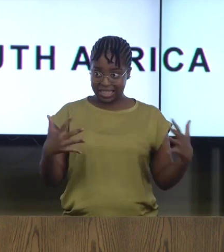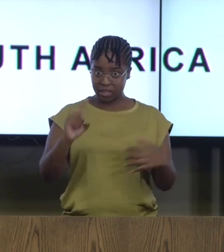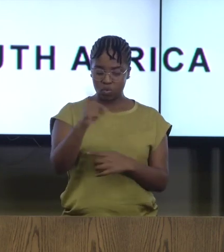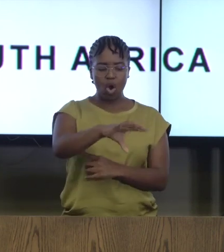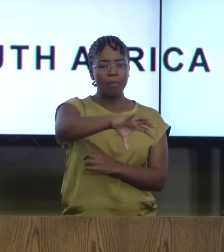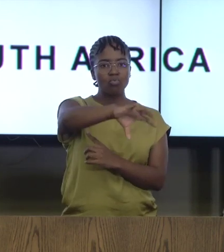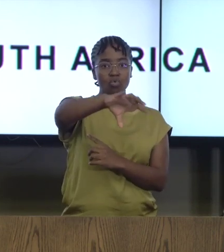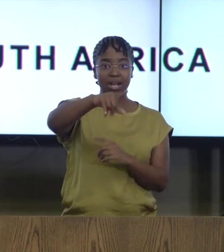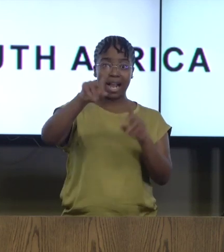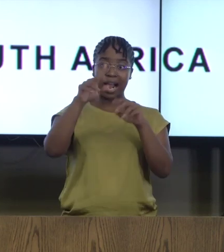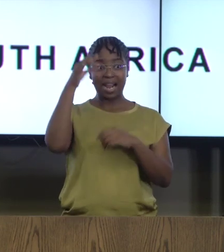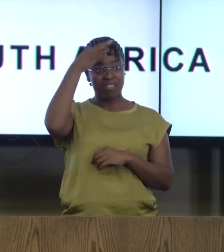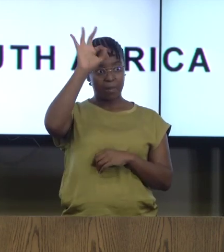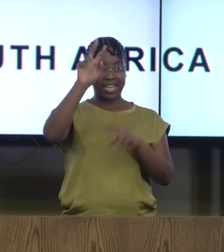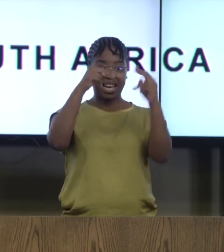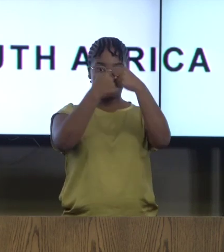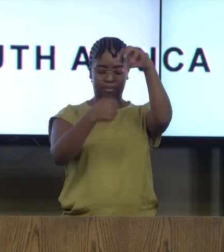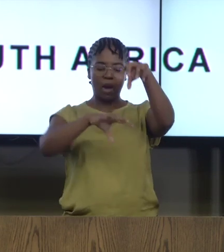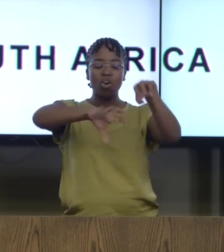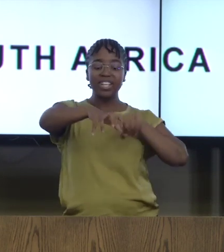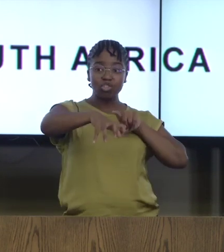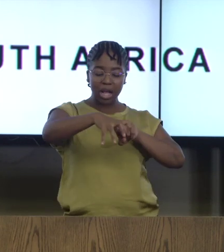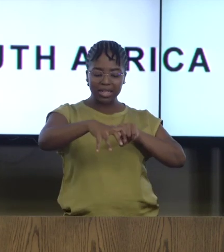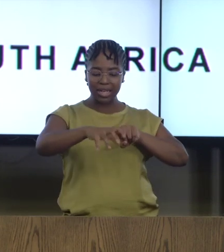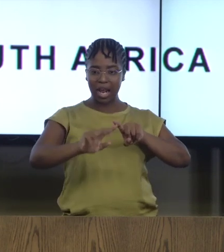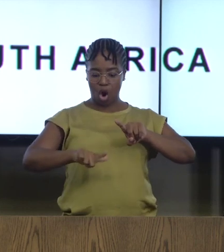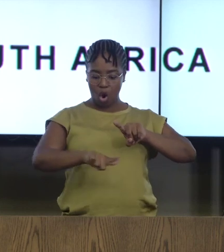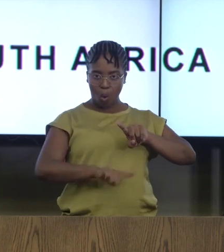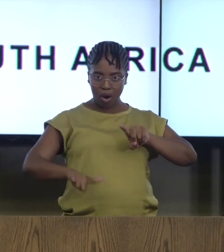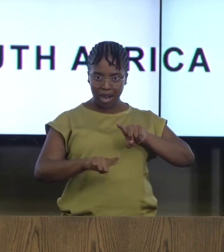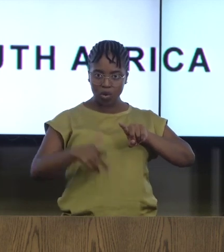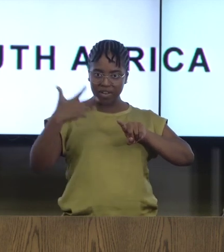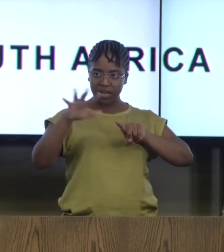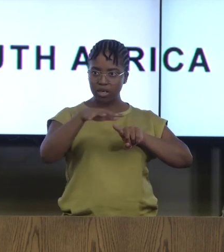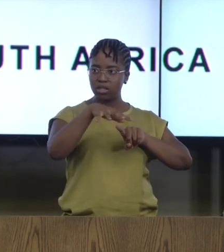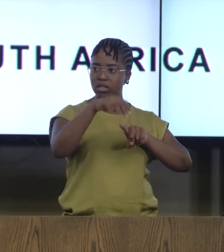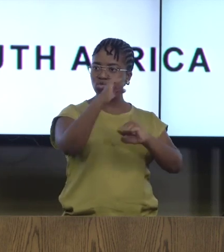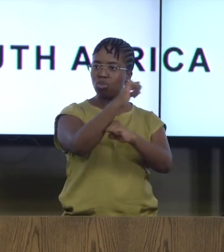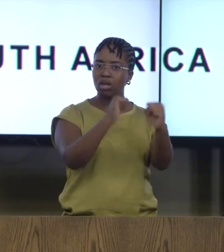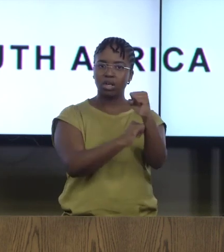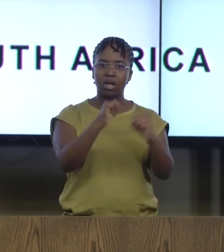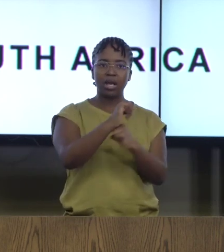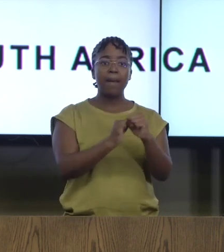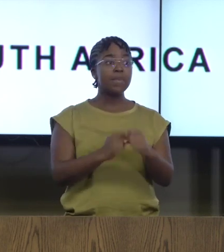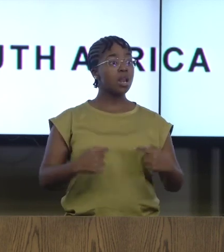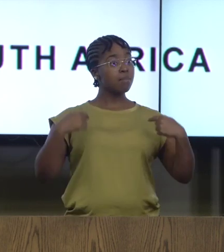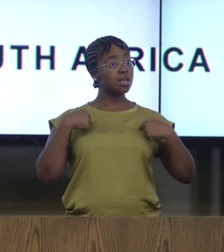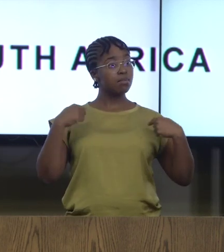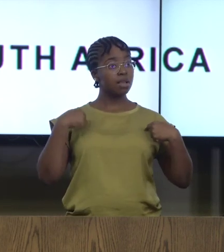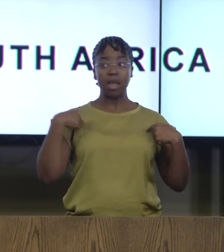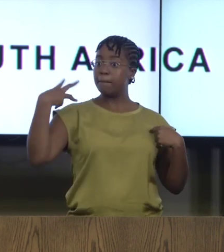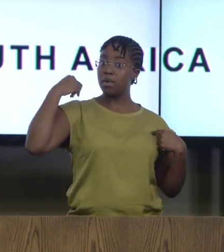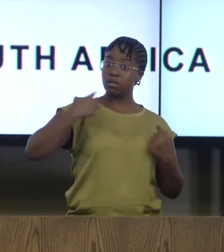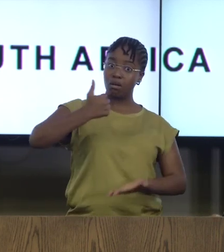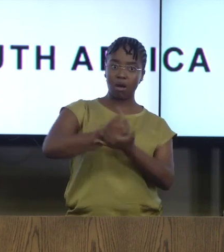provincial and local structures set up. And the basis for us doing that, it's not about Lindiwe Zulu, who is a minister sitting